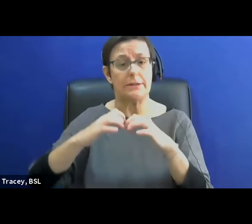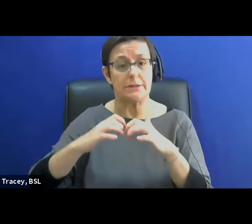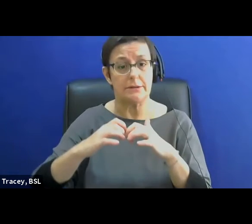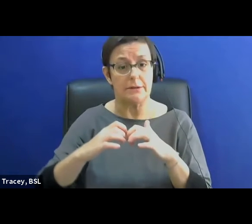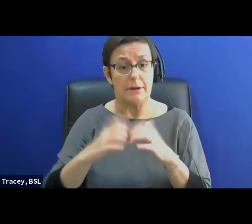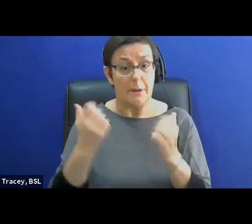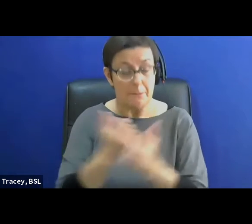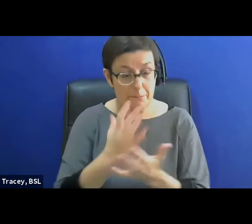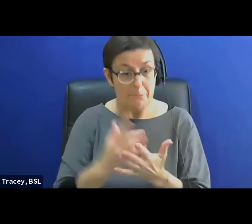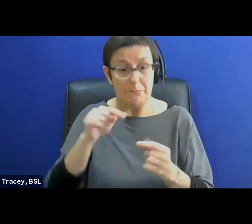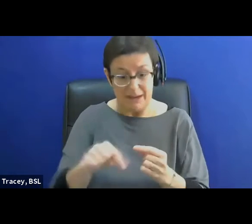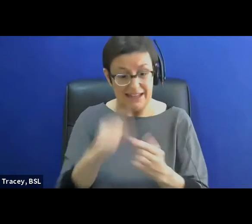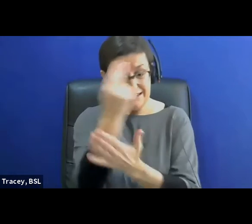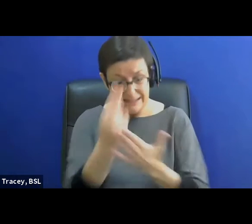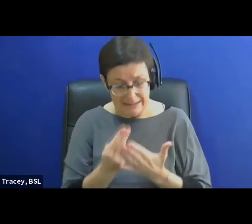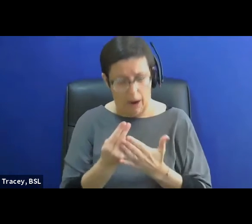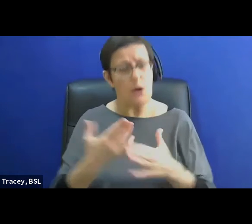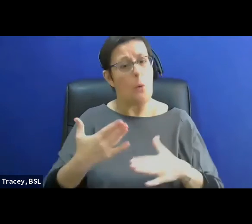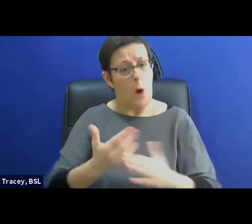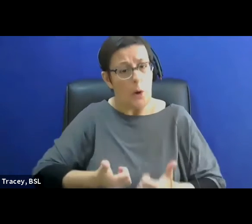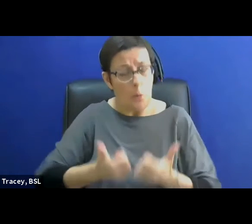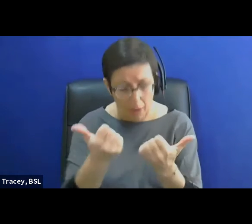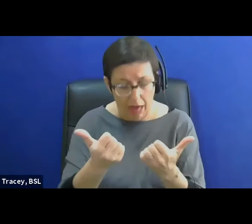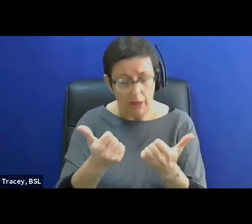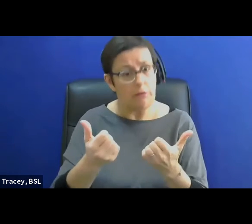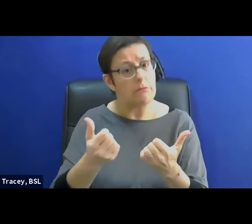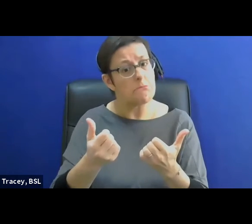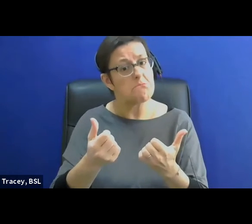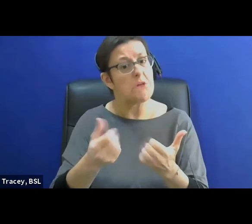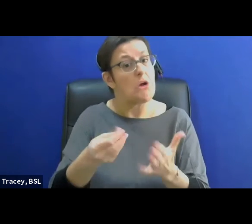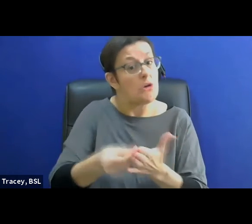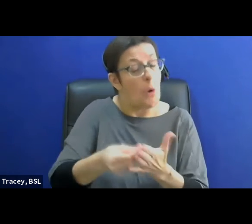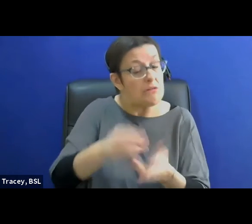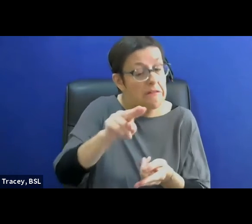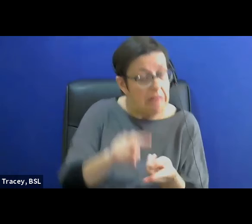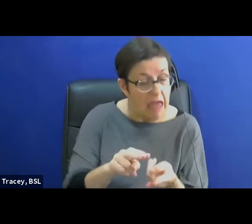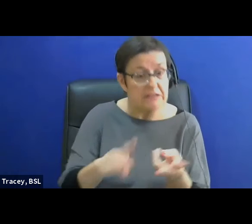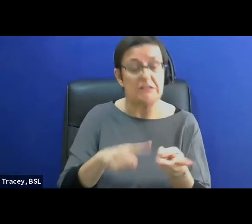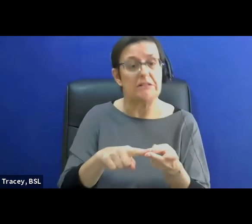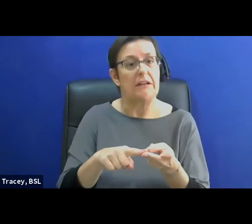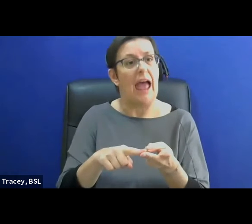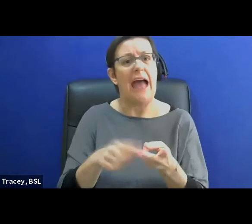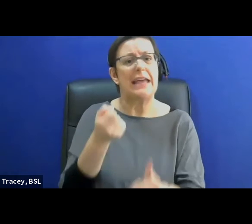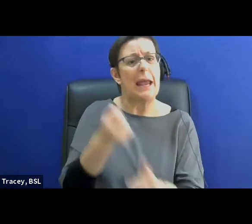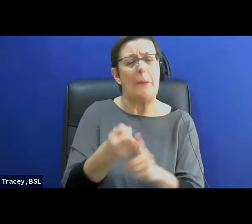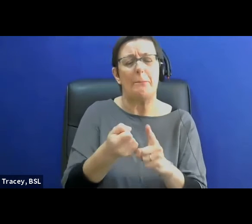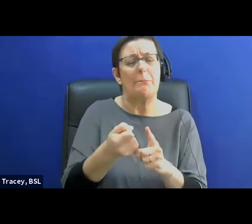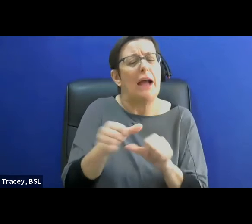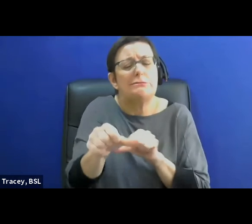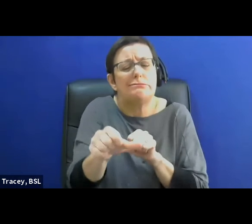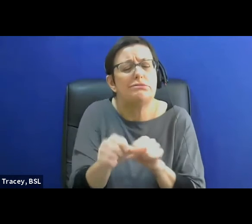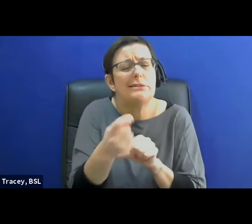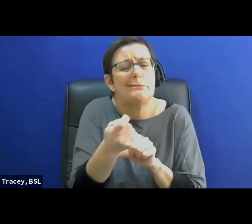it efficient, making it economic, and also having the minimal impact. So it's not something that stares you in the